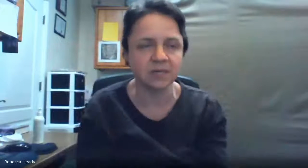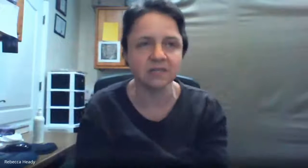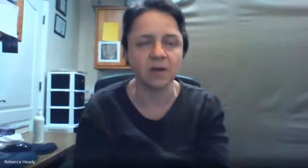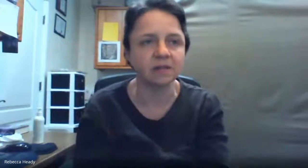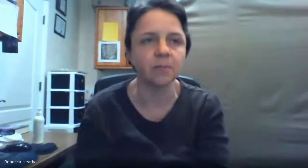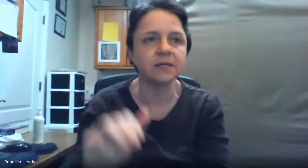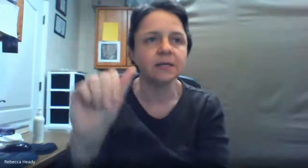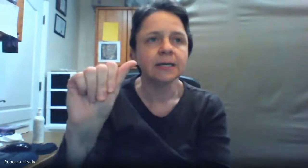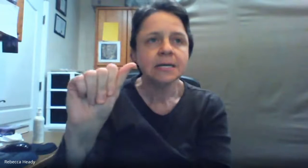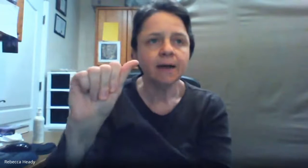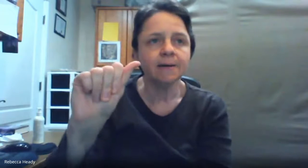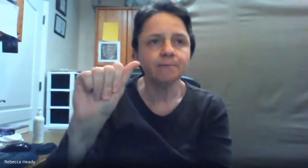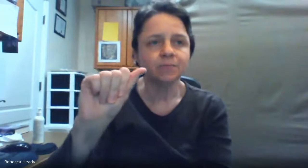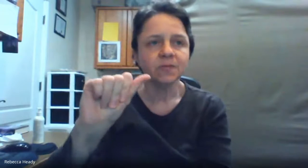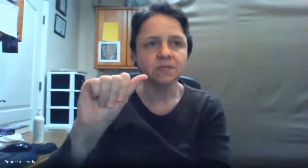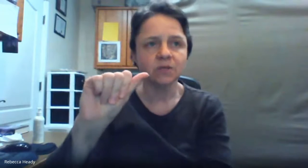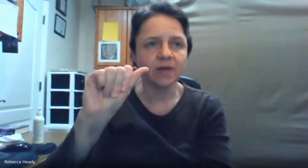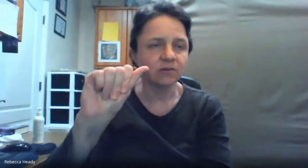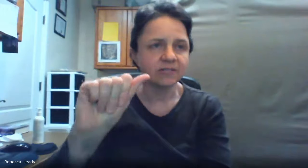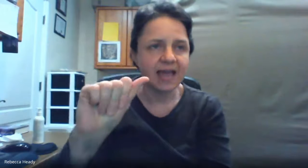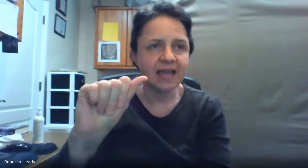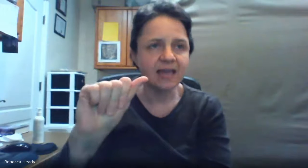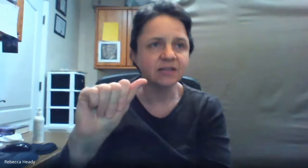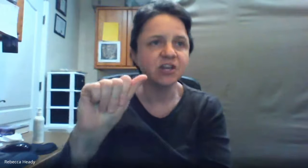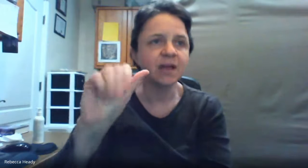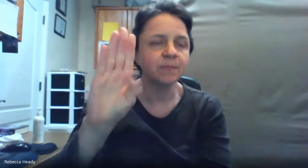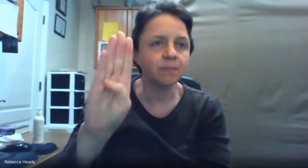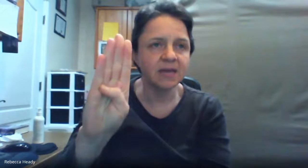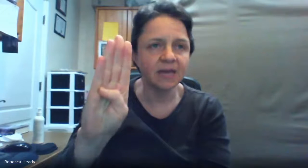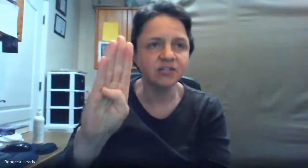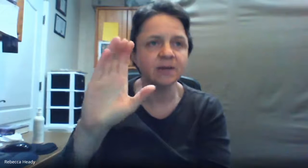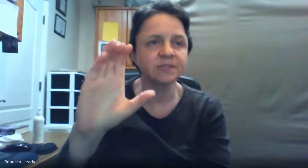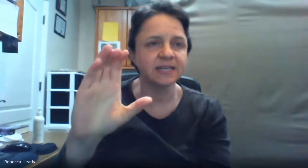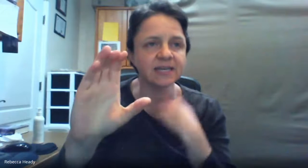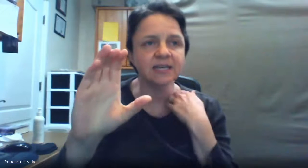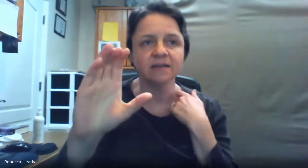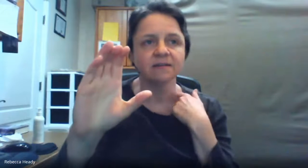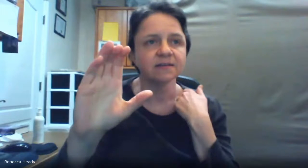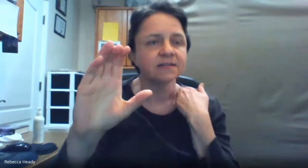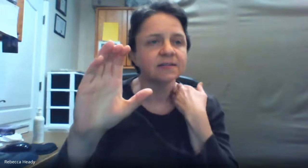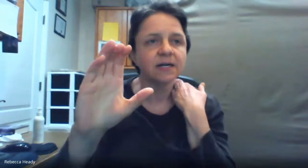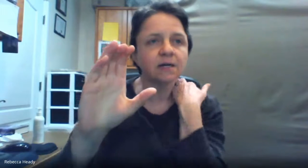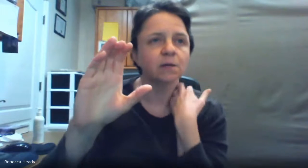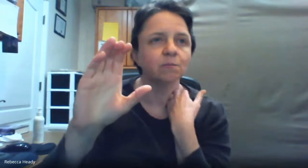easy way to label it. So like there's an A hand shape, B hand shape, C,